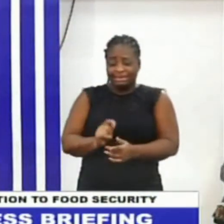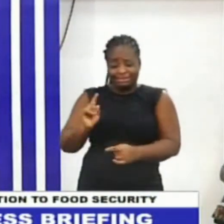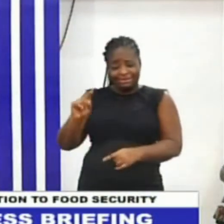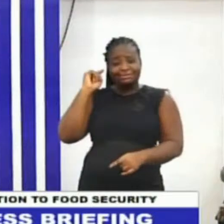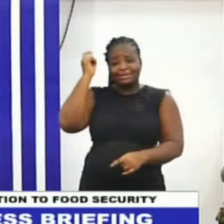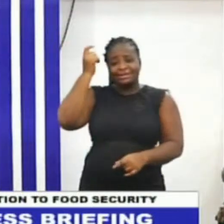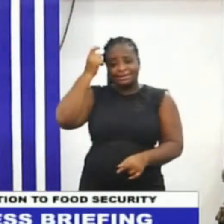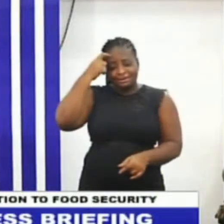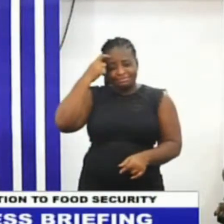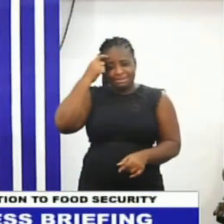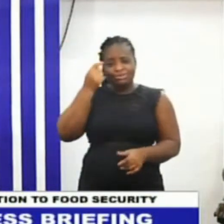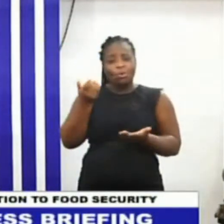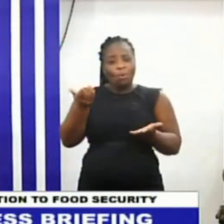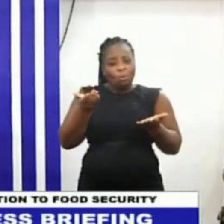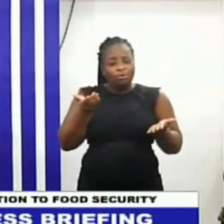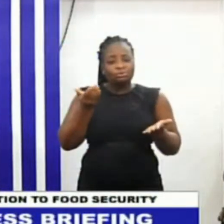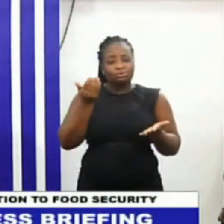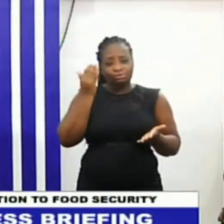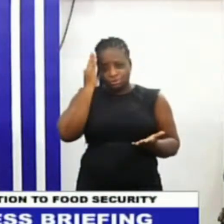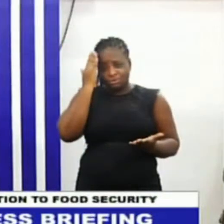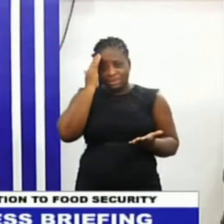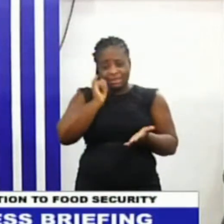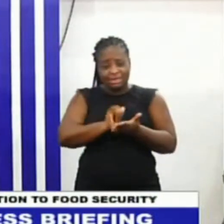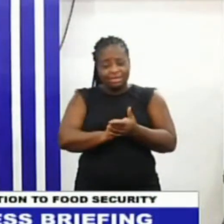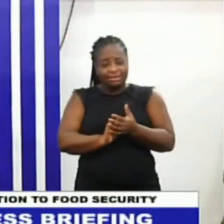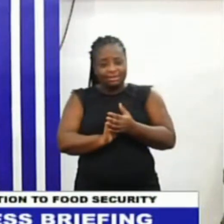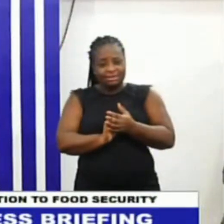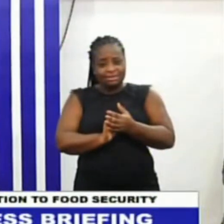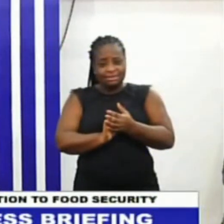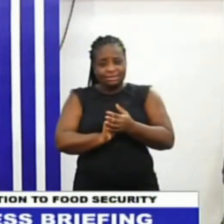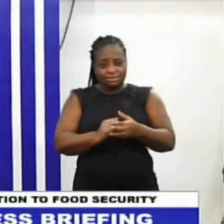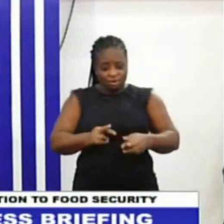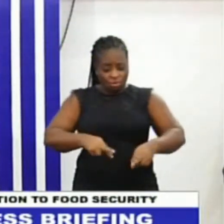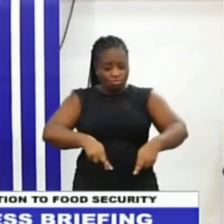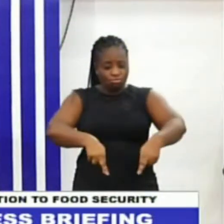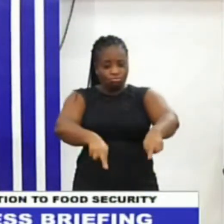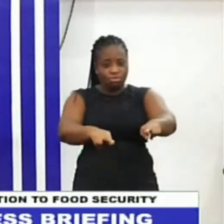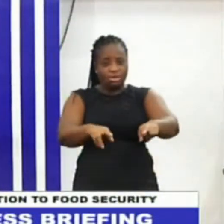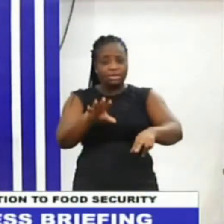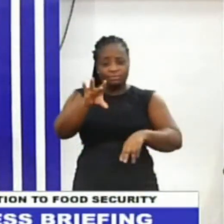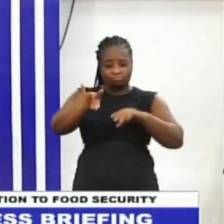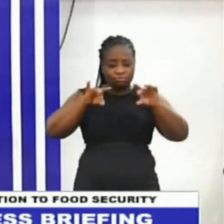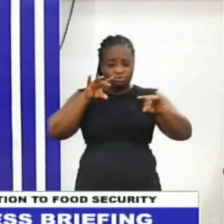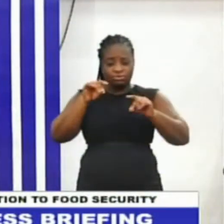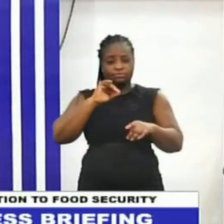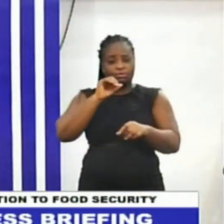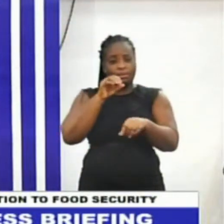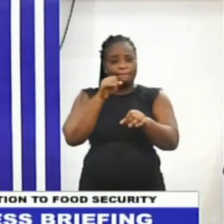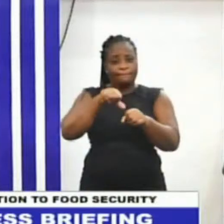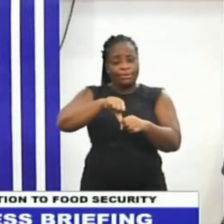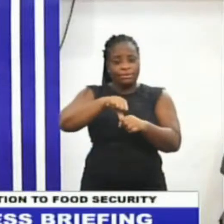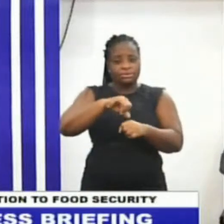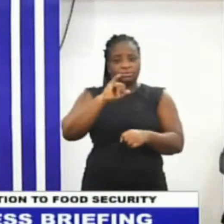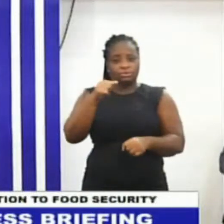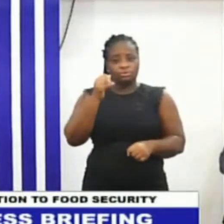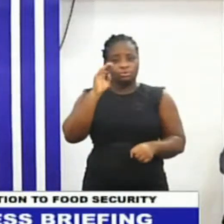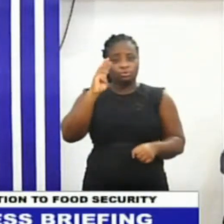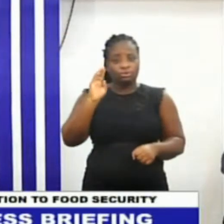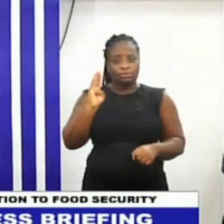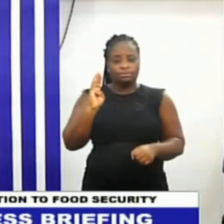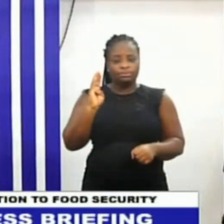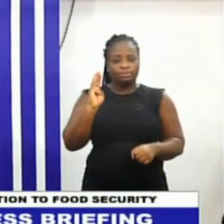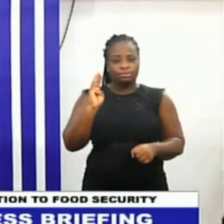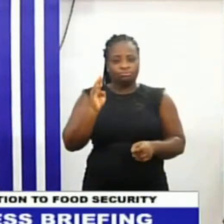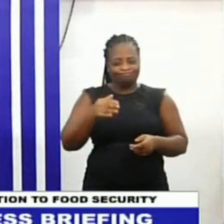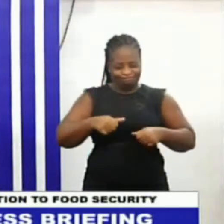is determined that the growth path that we have chosen under Planting for Food and Jobs will go on steadily